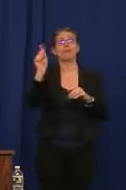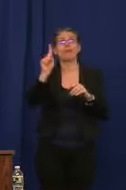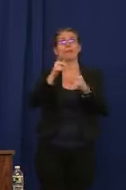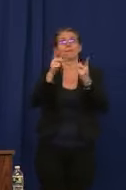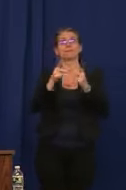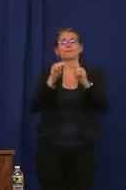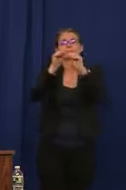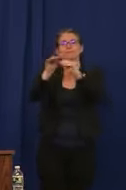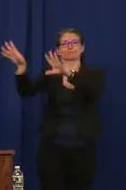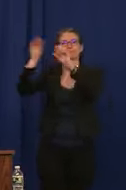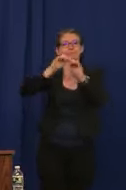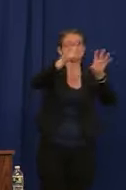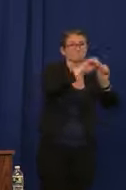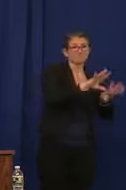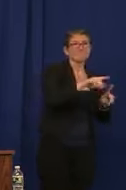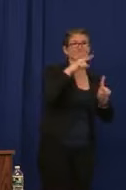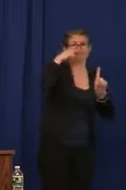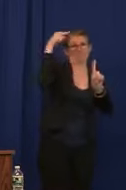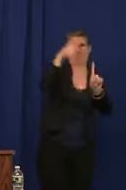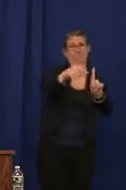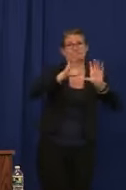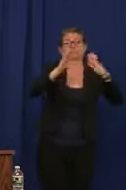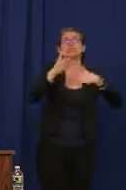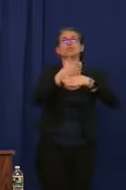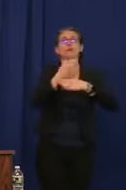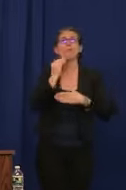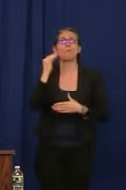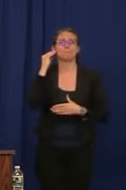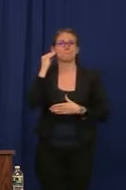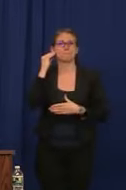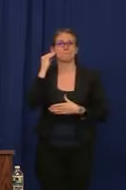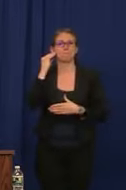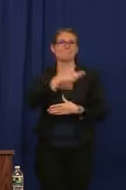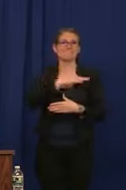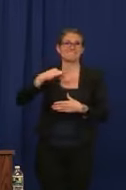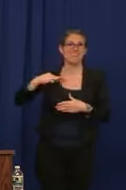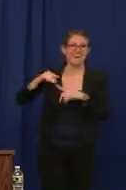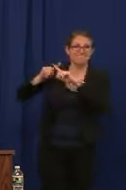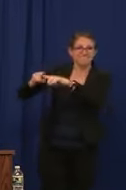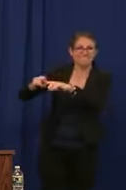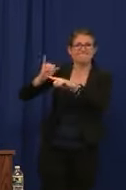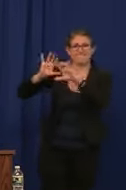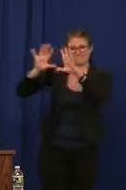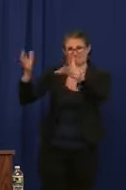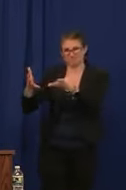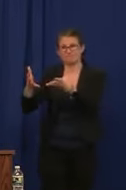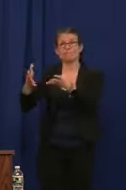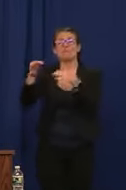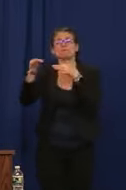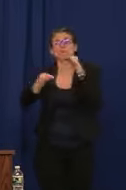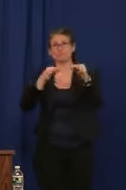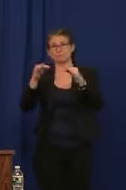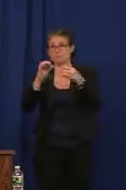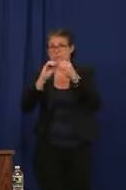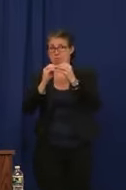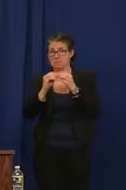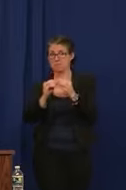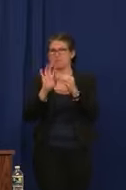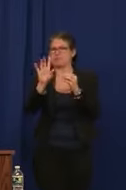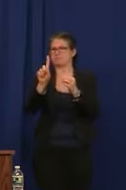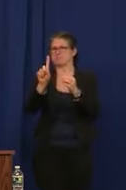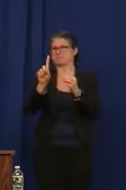But before I do, let me preface some of these numbers by noting that long-term care